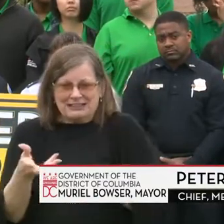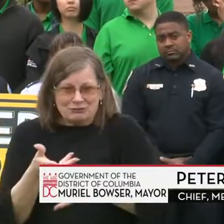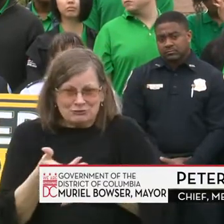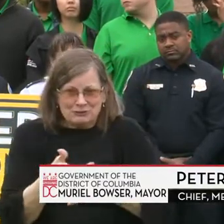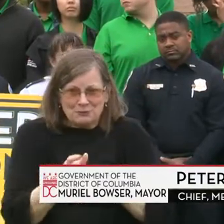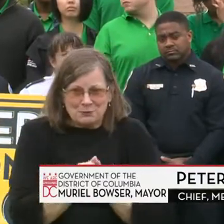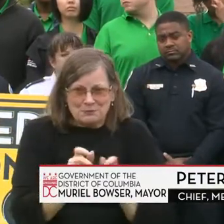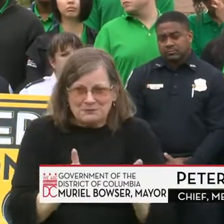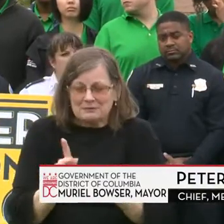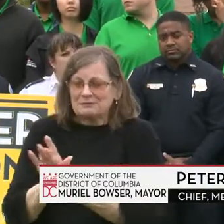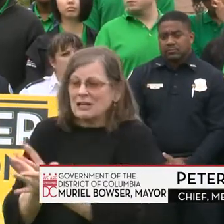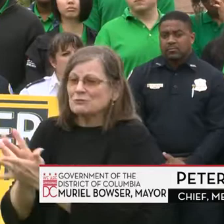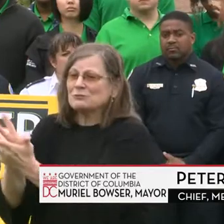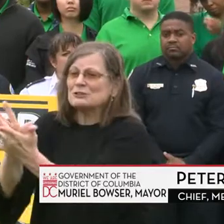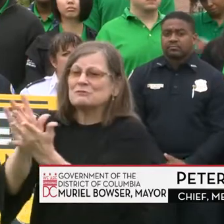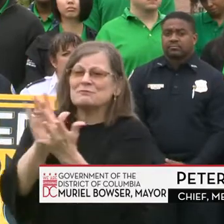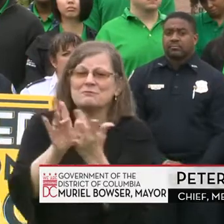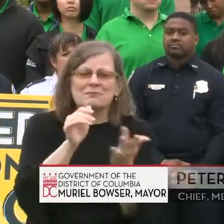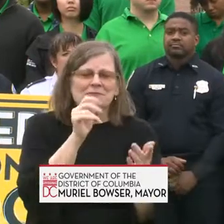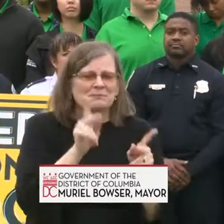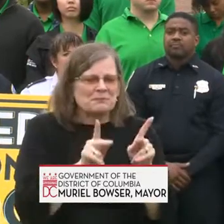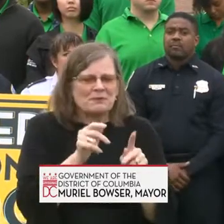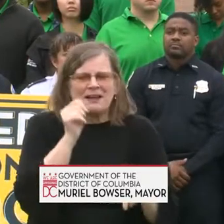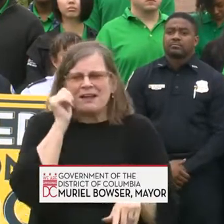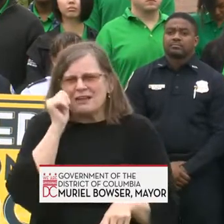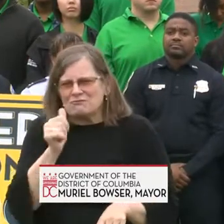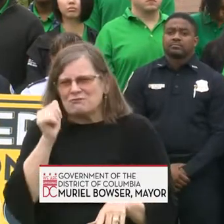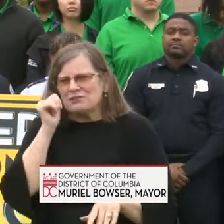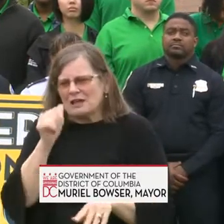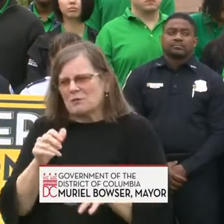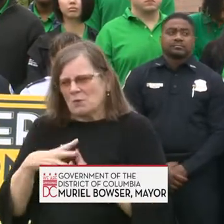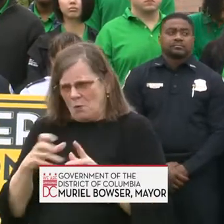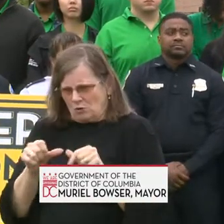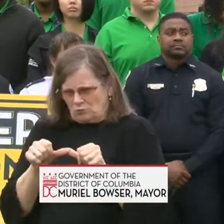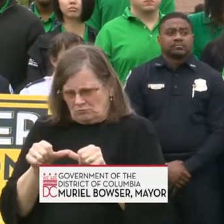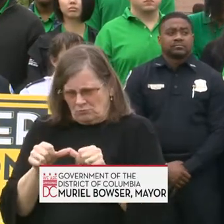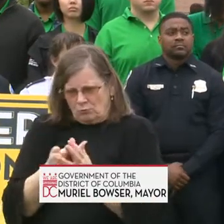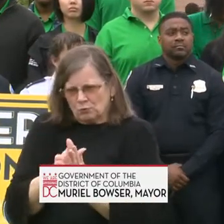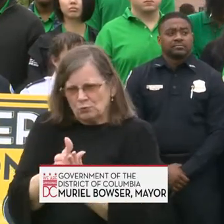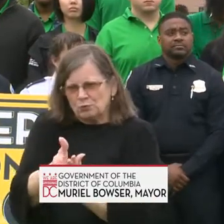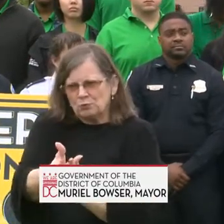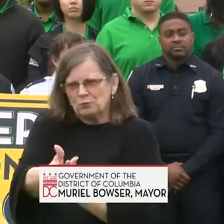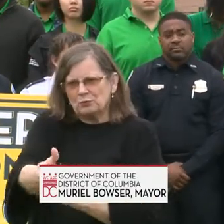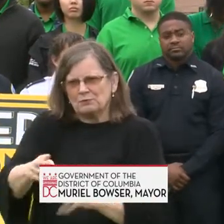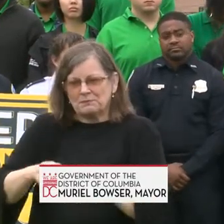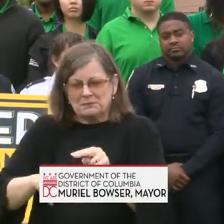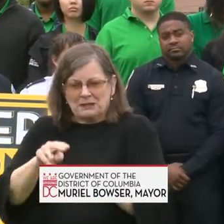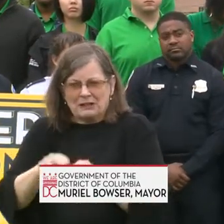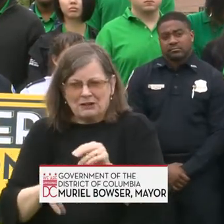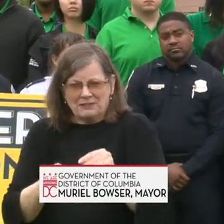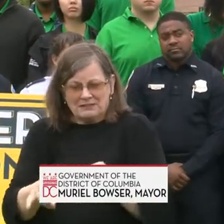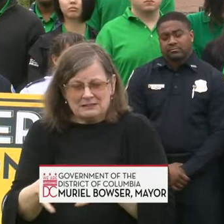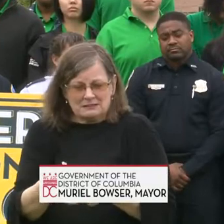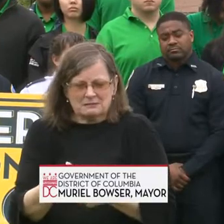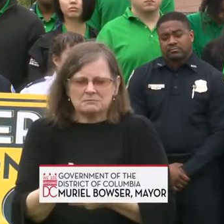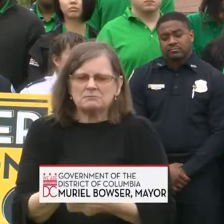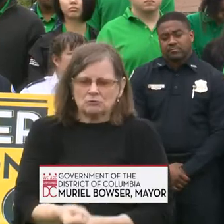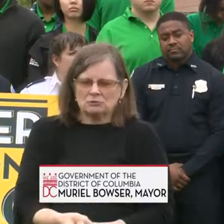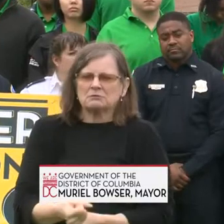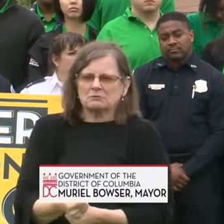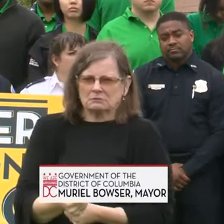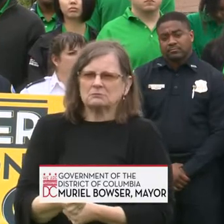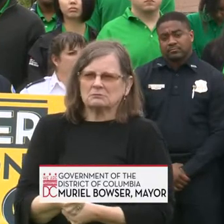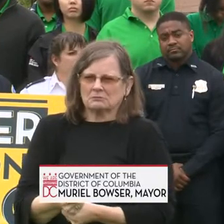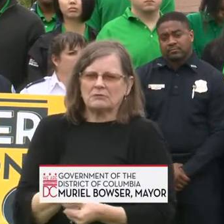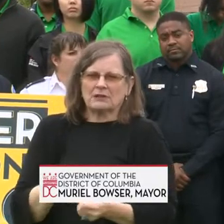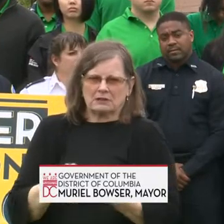civilian and sworn members on a daily basis is exactly what we're trying to do to build trust and legitimacy in the communities that we